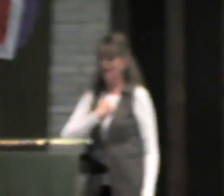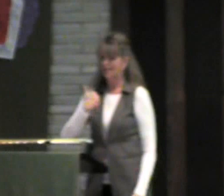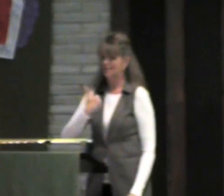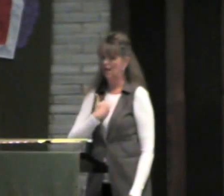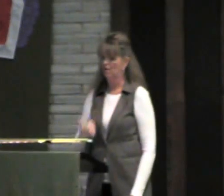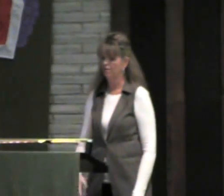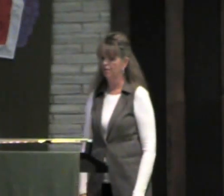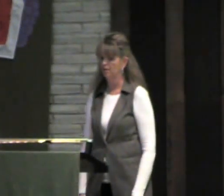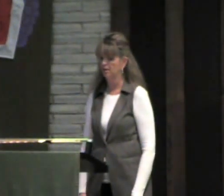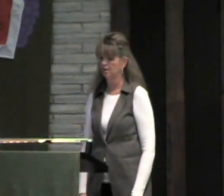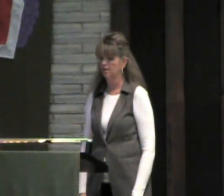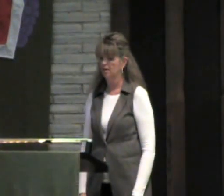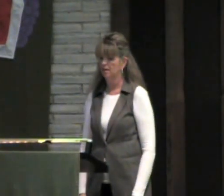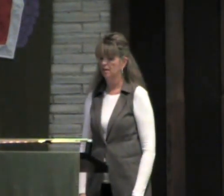I will love myself.